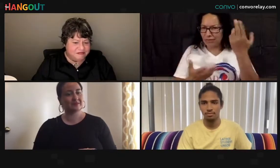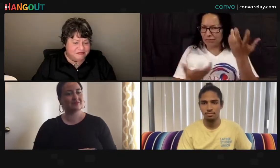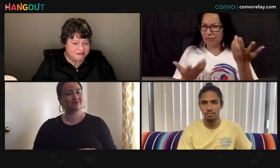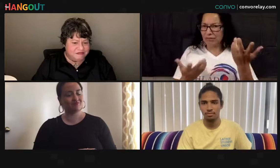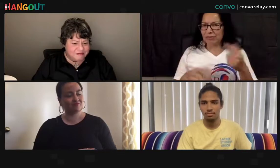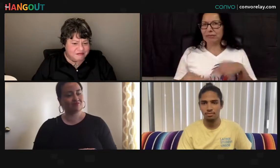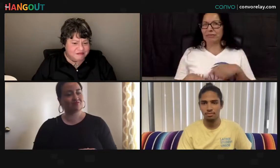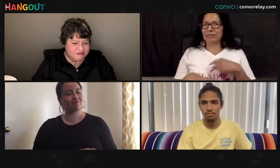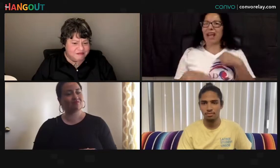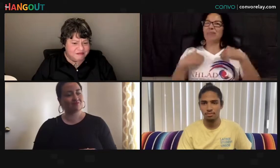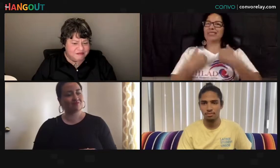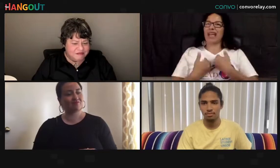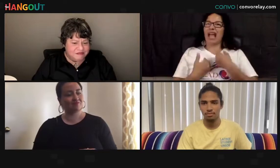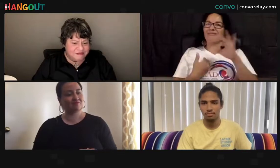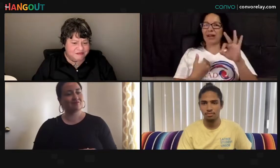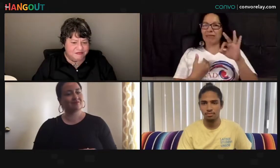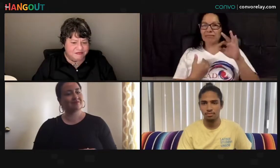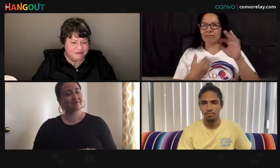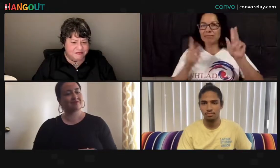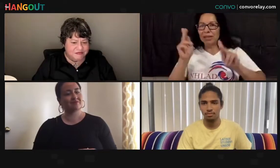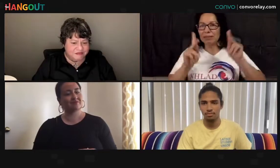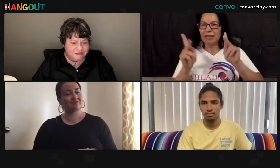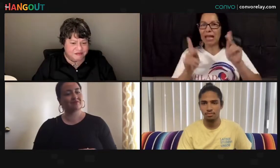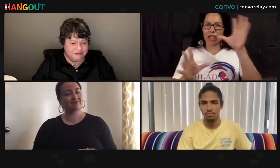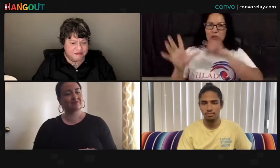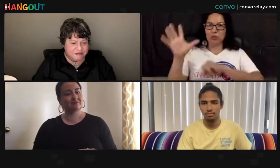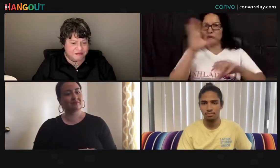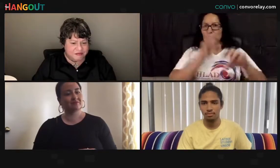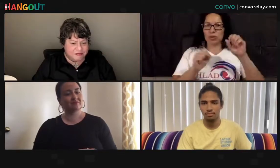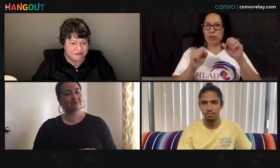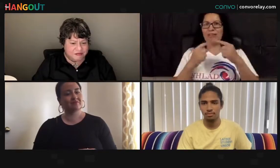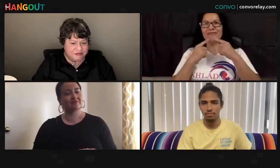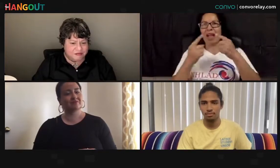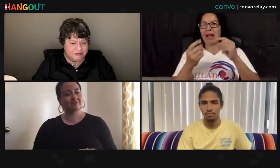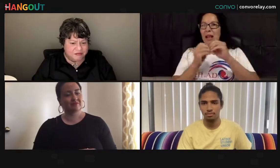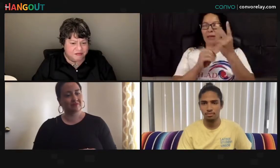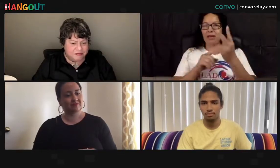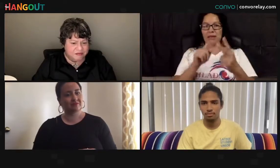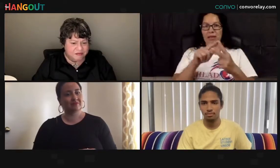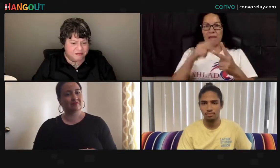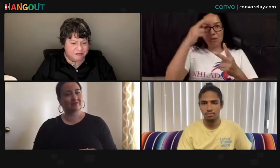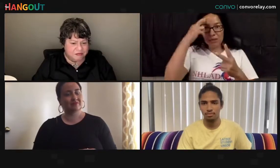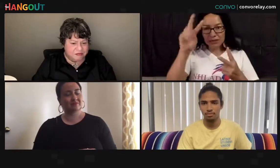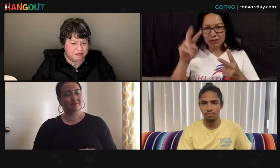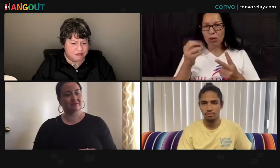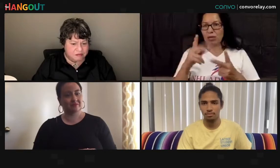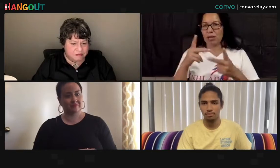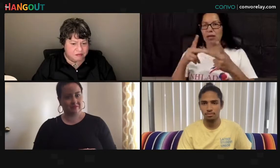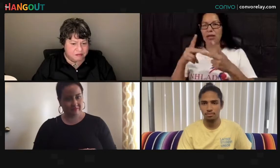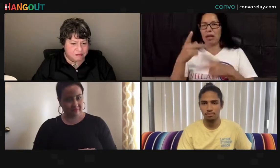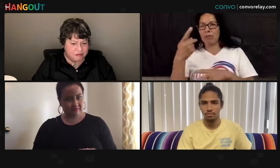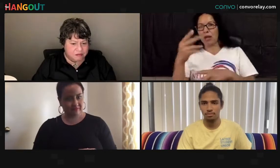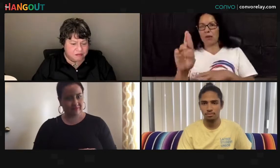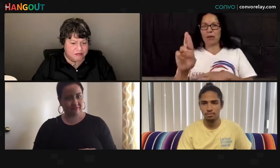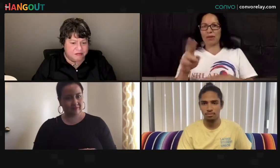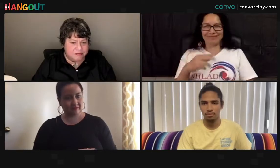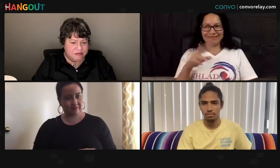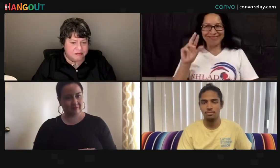a education. And I'm just tired of people assuming and making all these assumptions. So they either think I'm